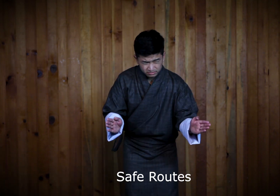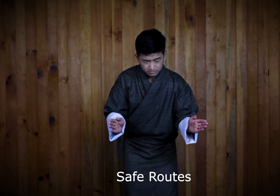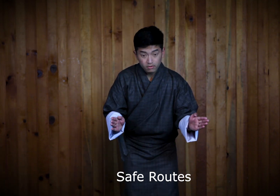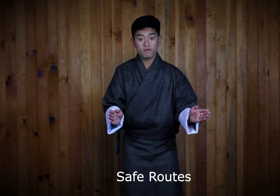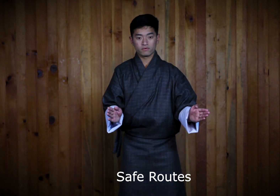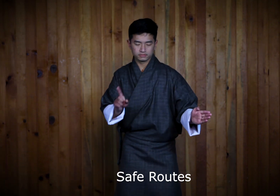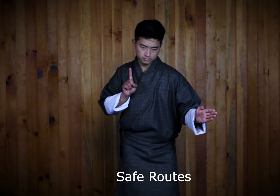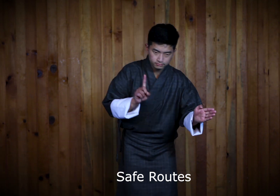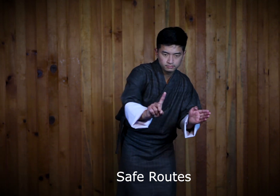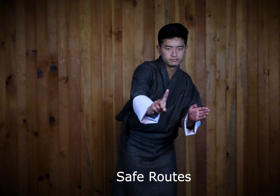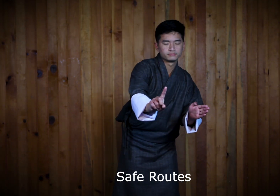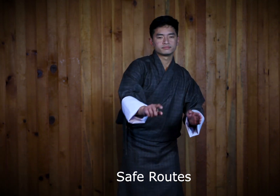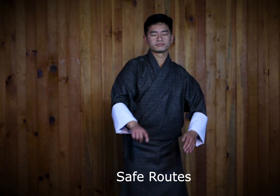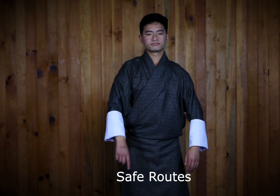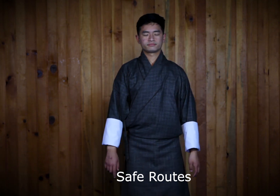safe routes,